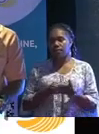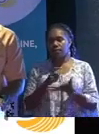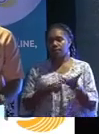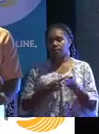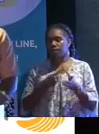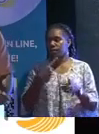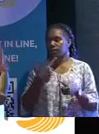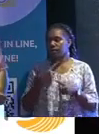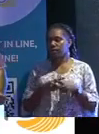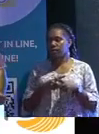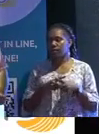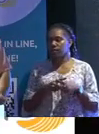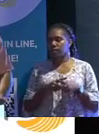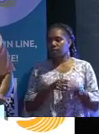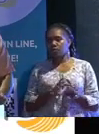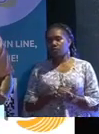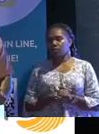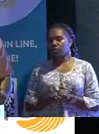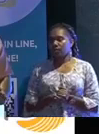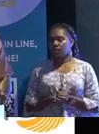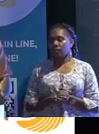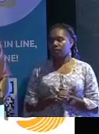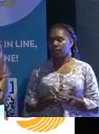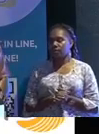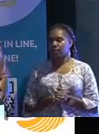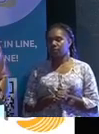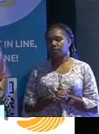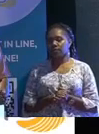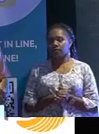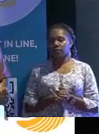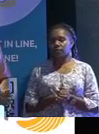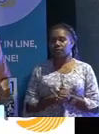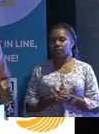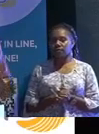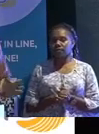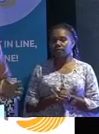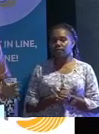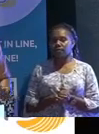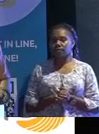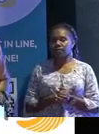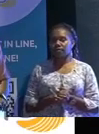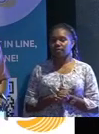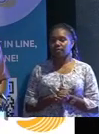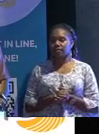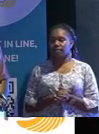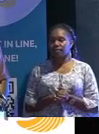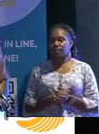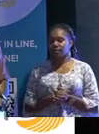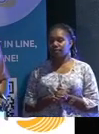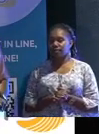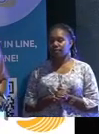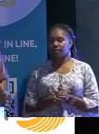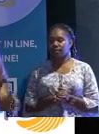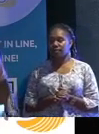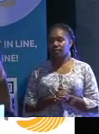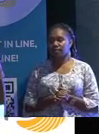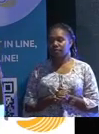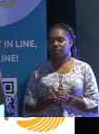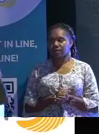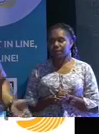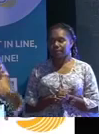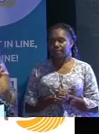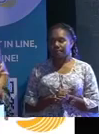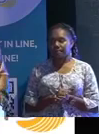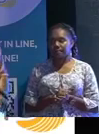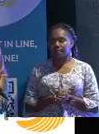Okay, the 32,000 is made up of. This is something the HR will do. Your accrued